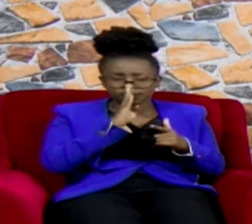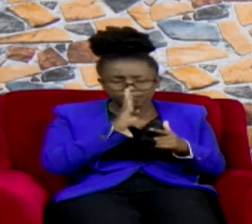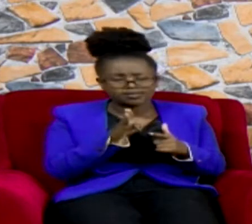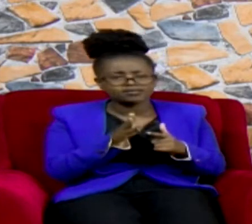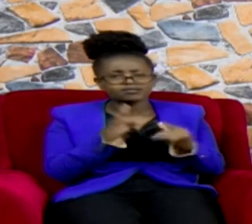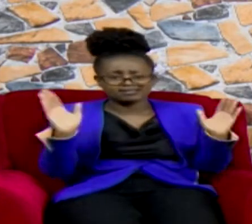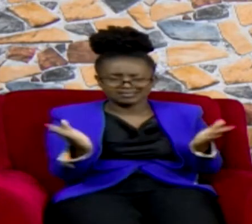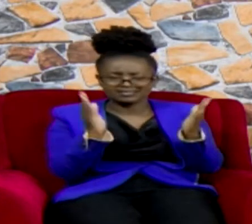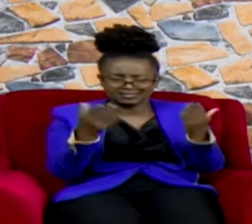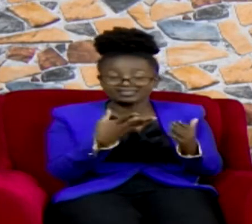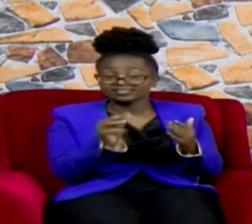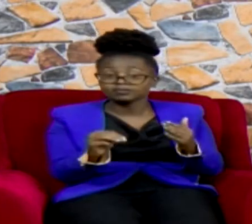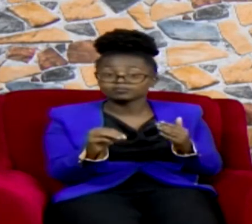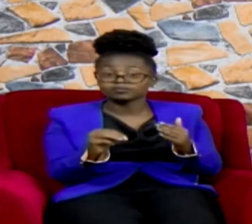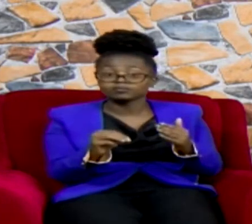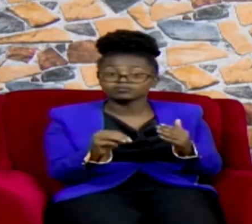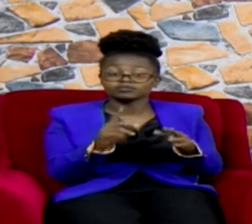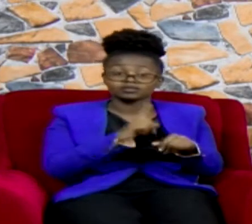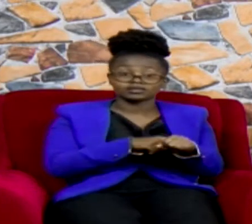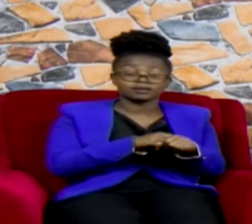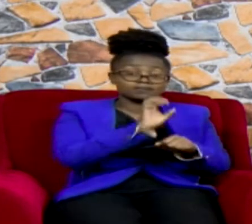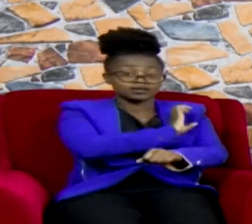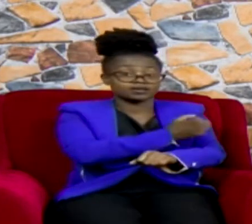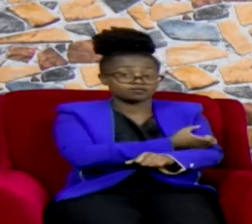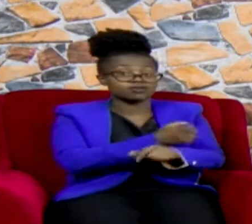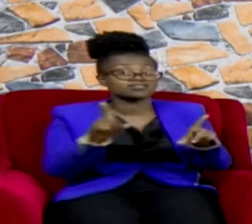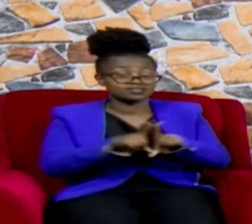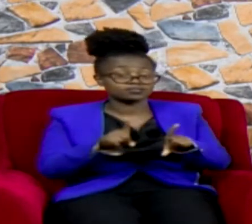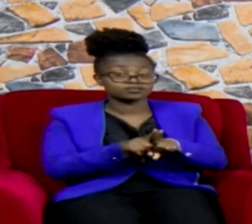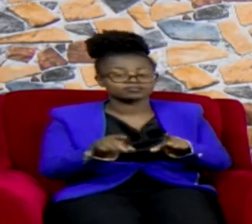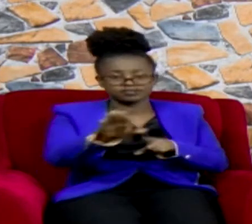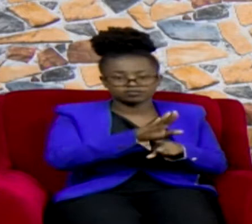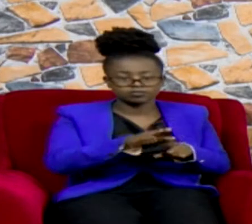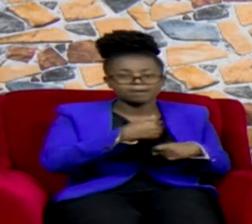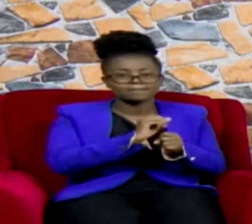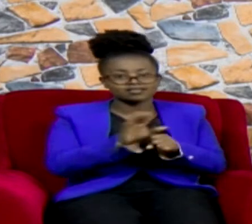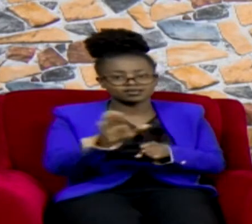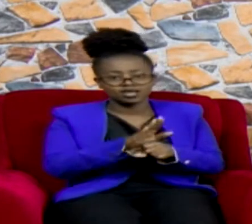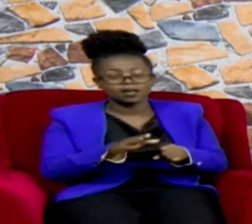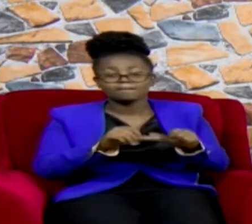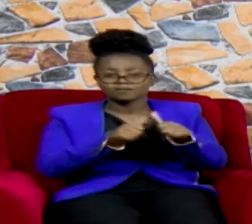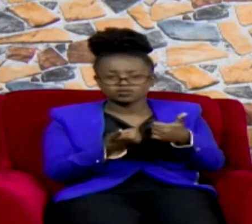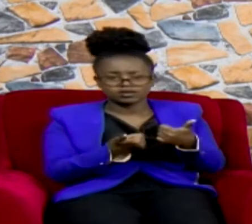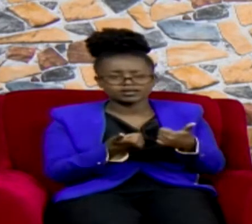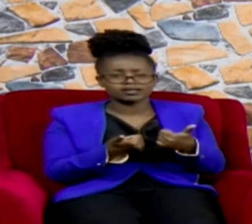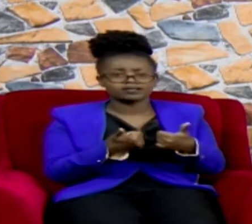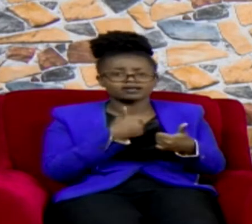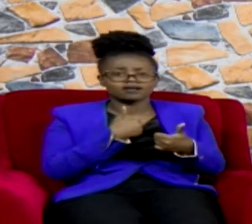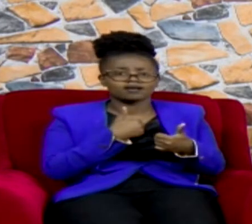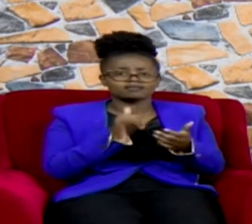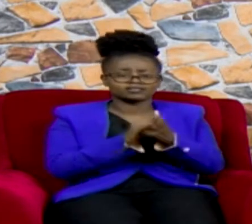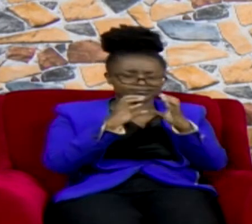and we encourage them and we put in the time and the effort, right? Yes. And also the environment. Let's make the environment conducive. Let's have